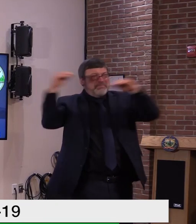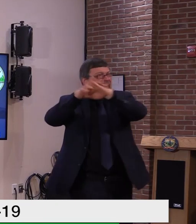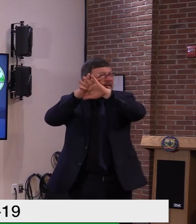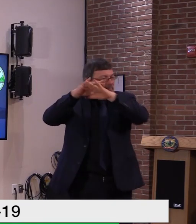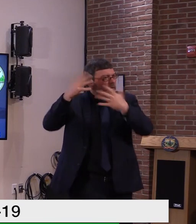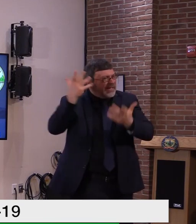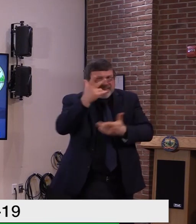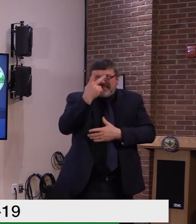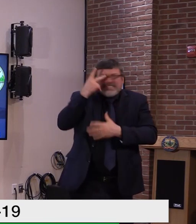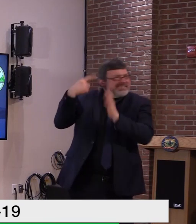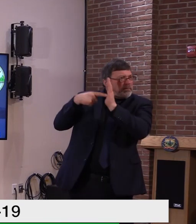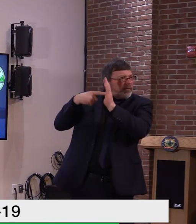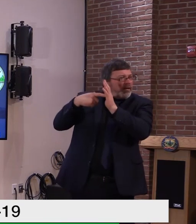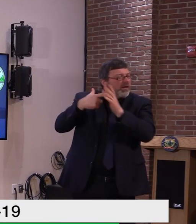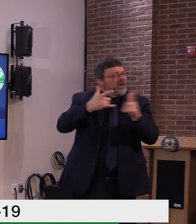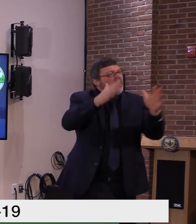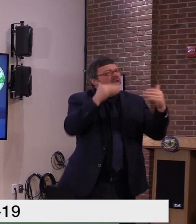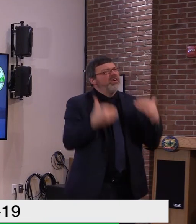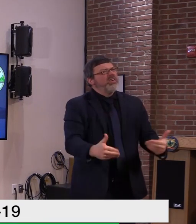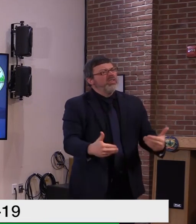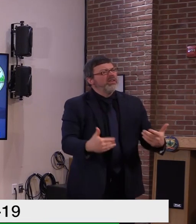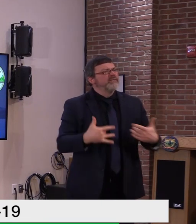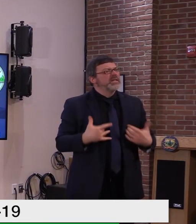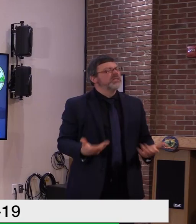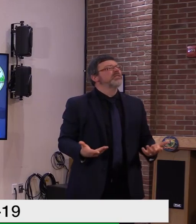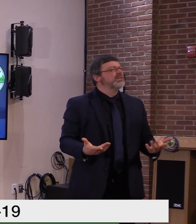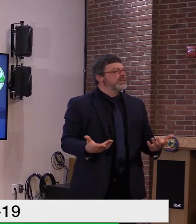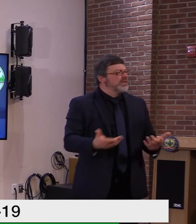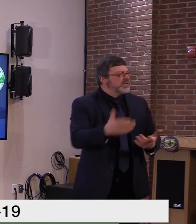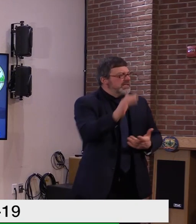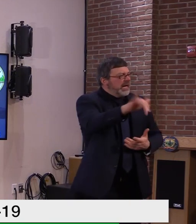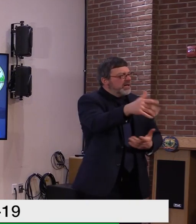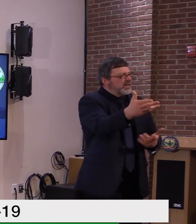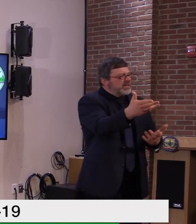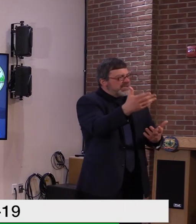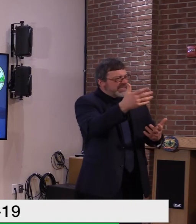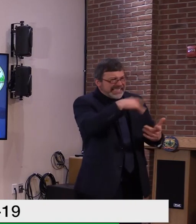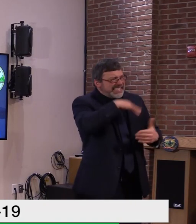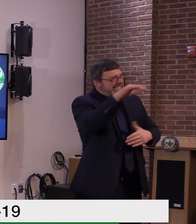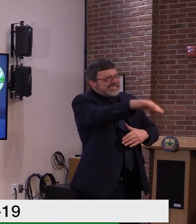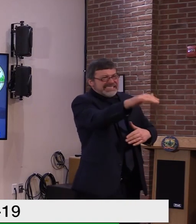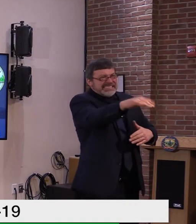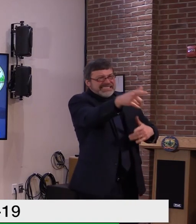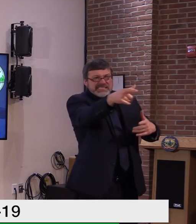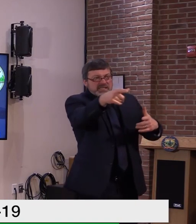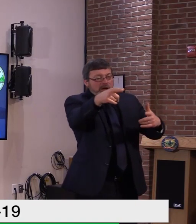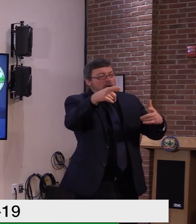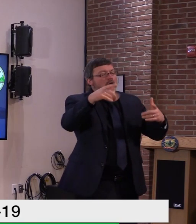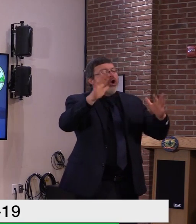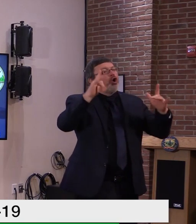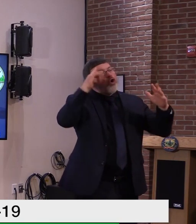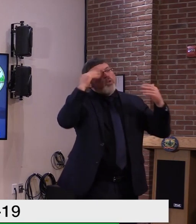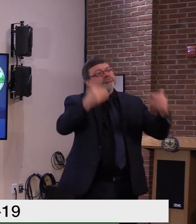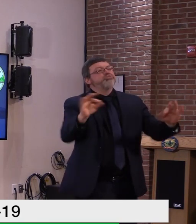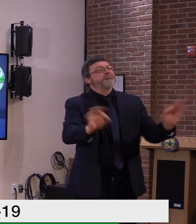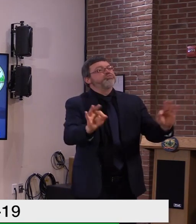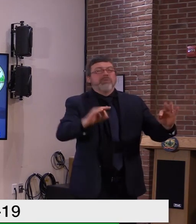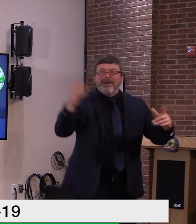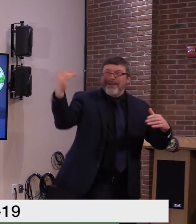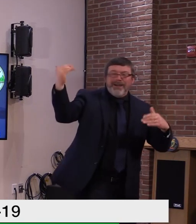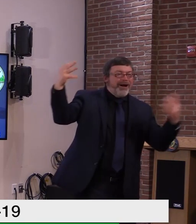about the multiple family get-togethers and just to be very, very